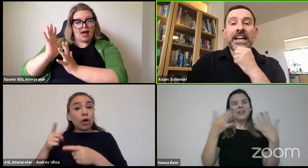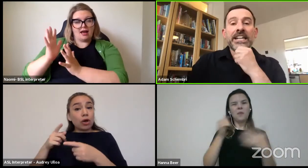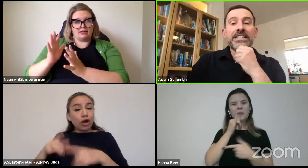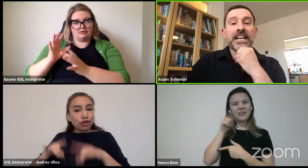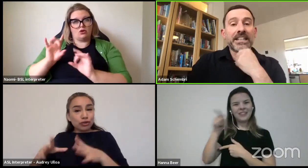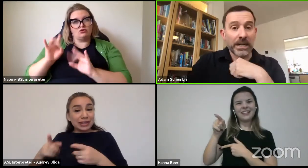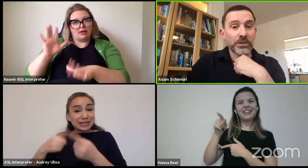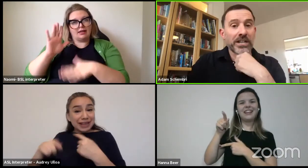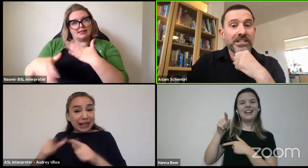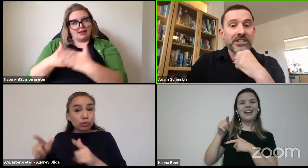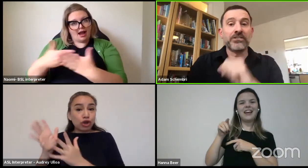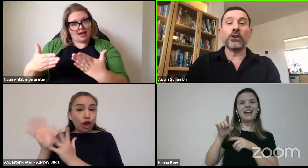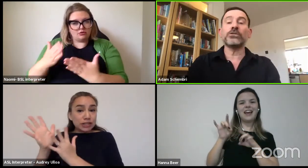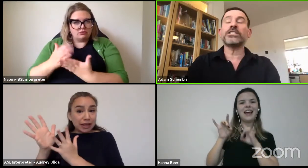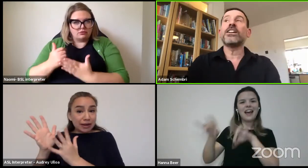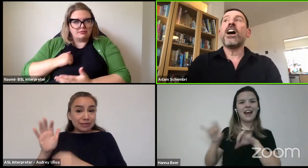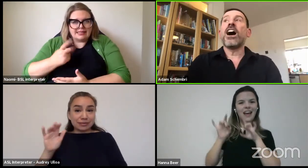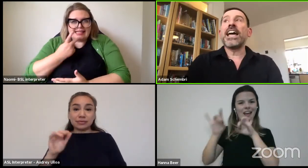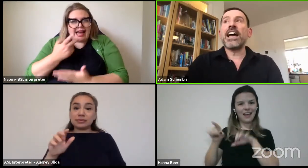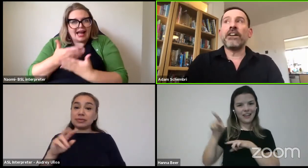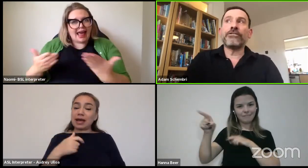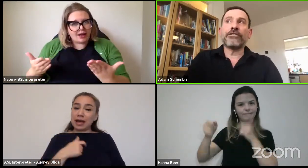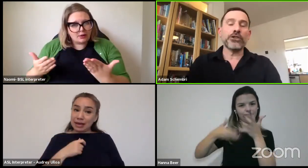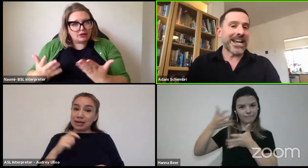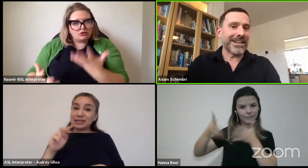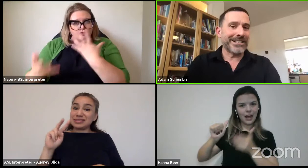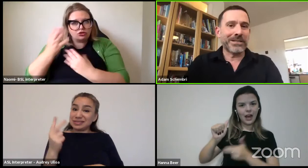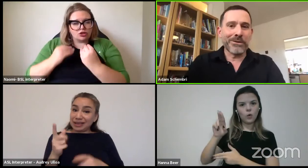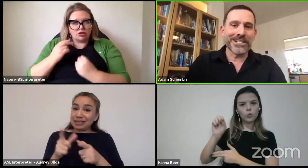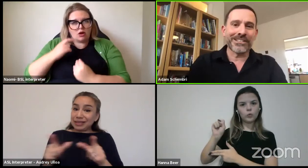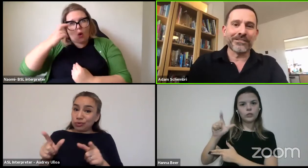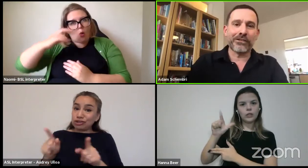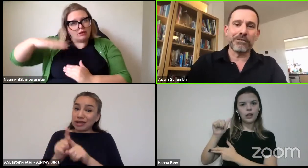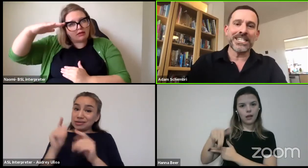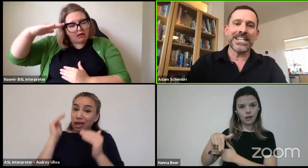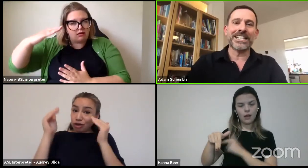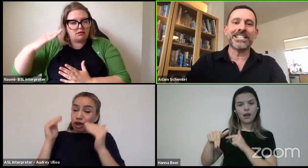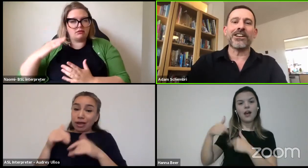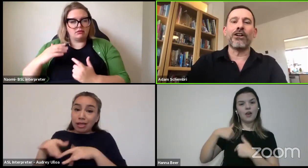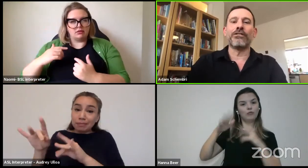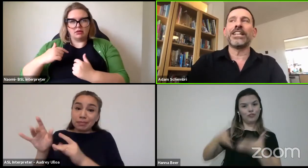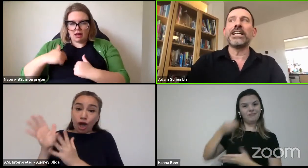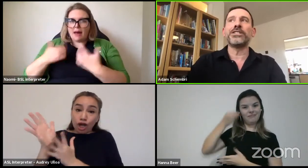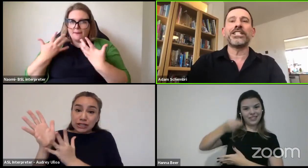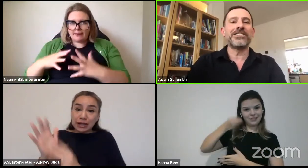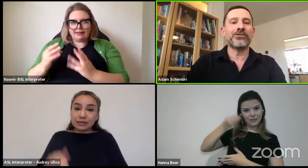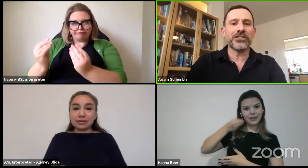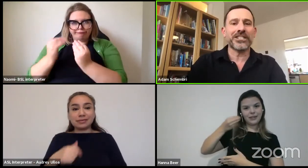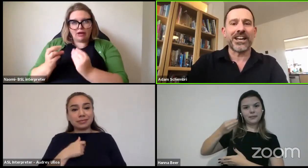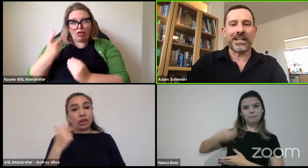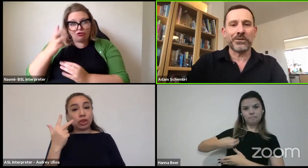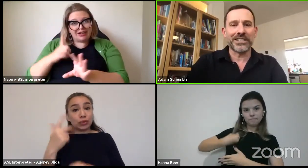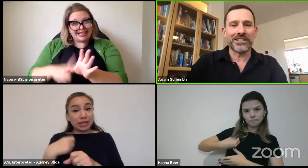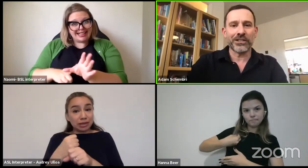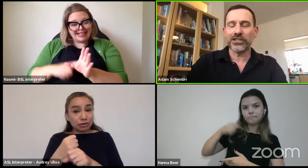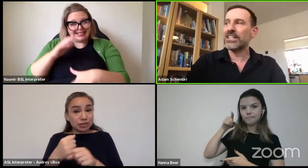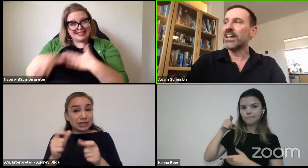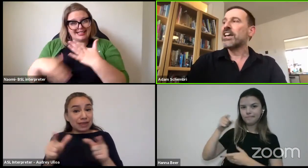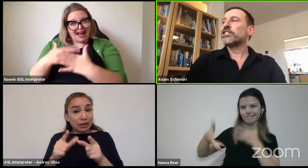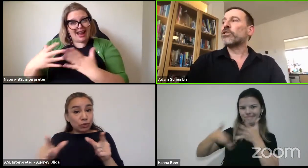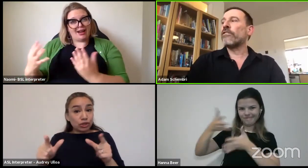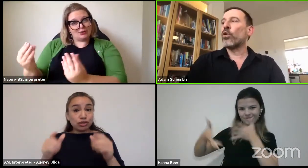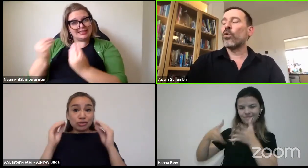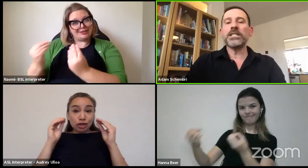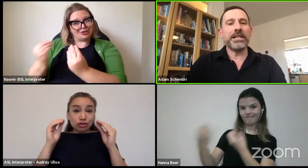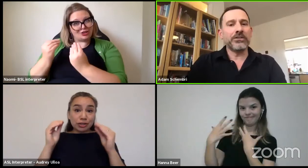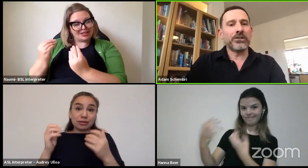as a second language as an adult, I have first-hand experience of 3 years of language instruction, sign language instruction.